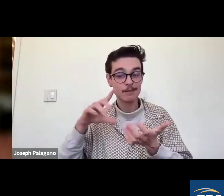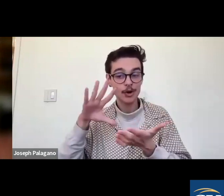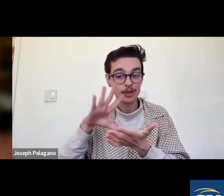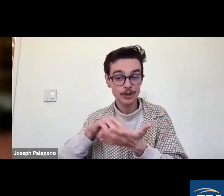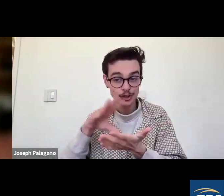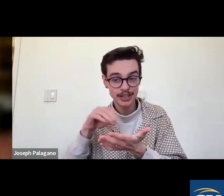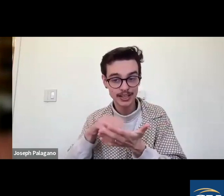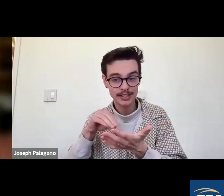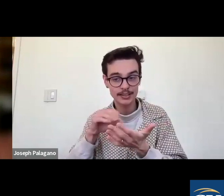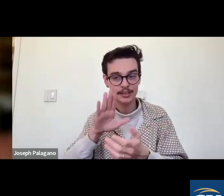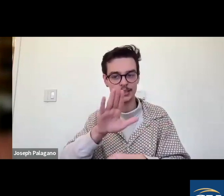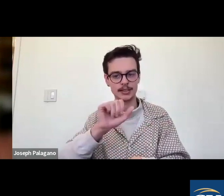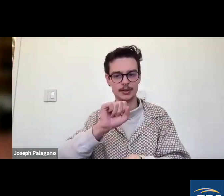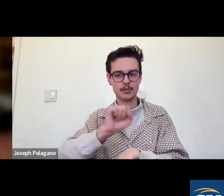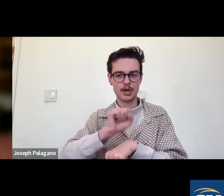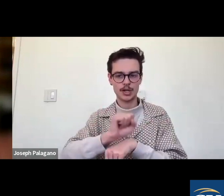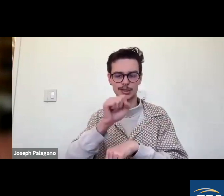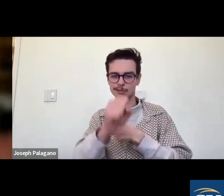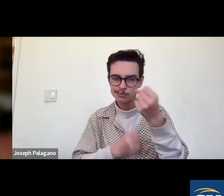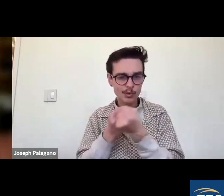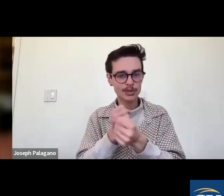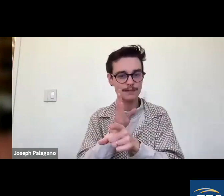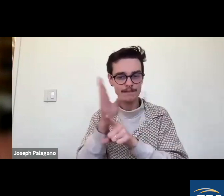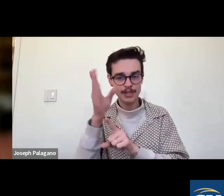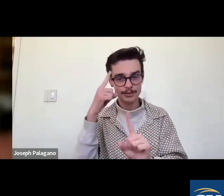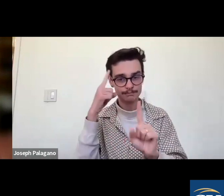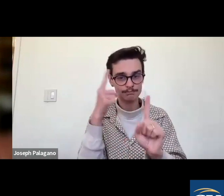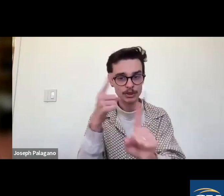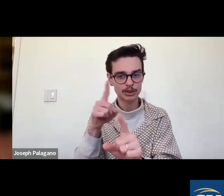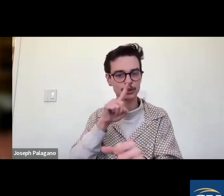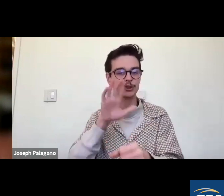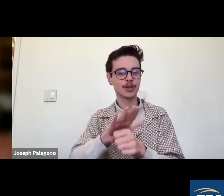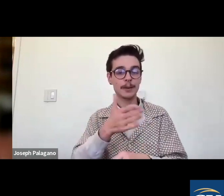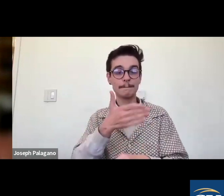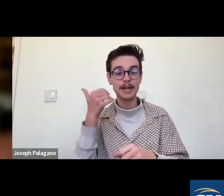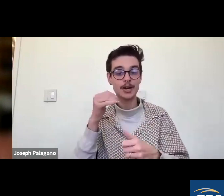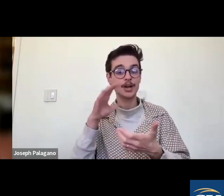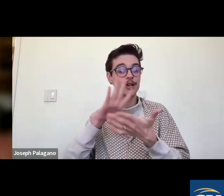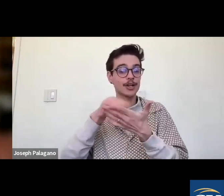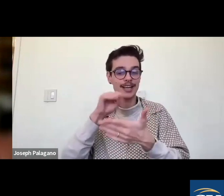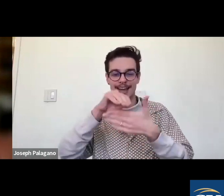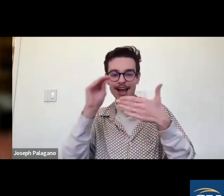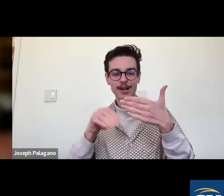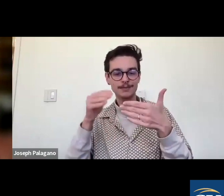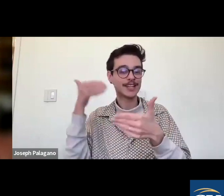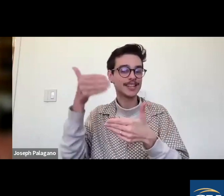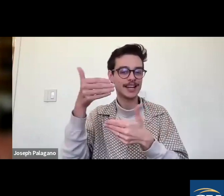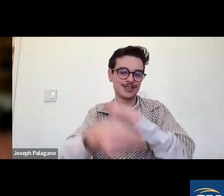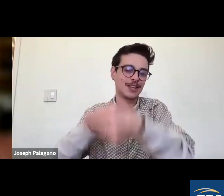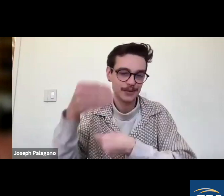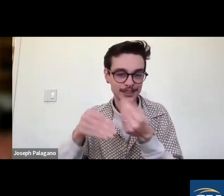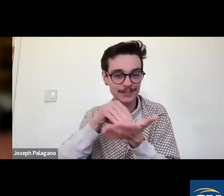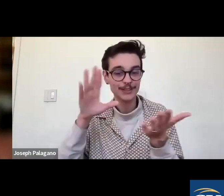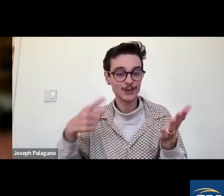cognitive functions. By furthering our understanding of the brain basis for learning, his work profoundly supports the field's mission